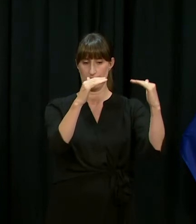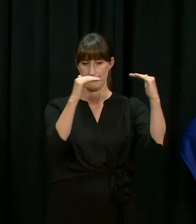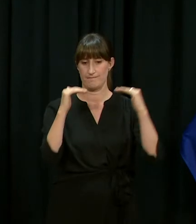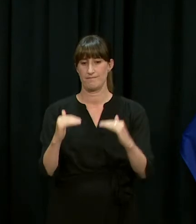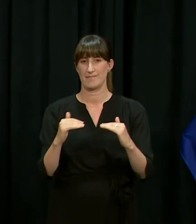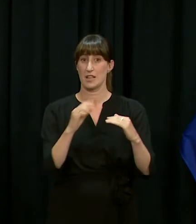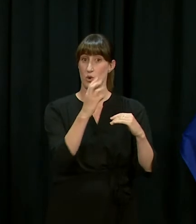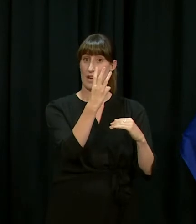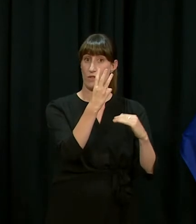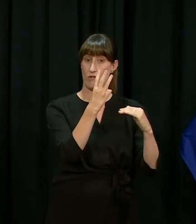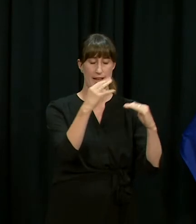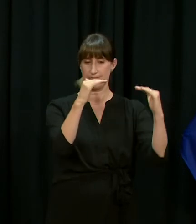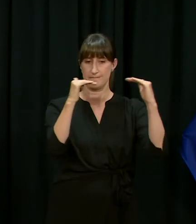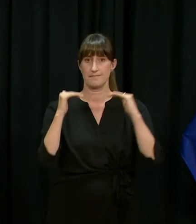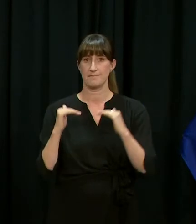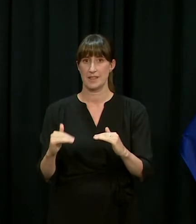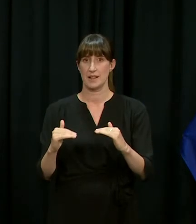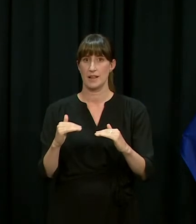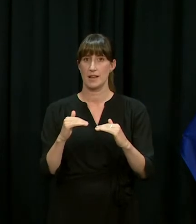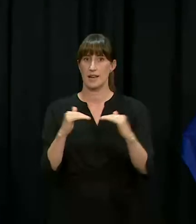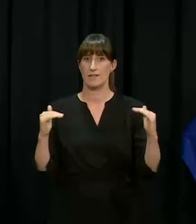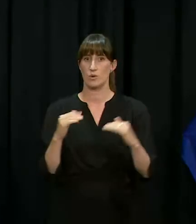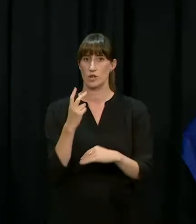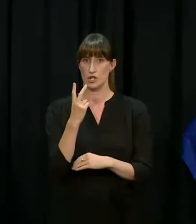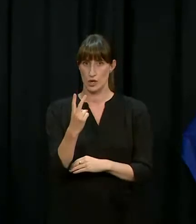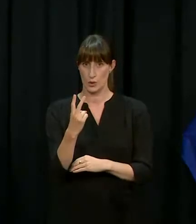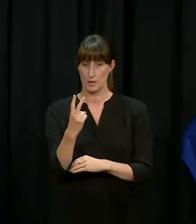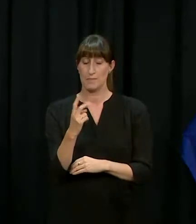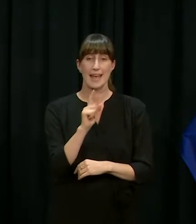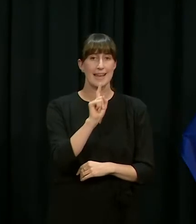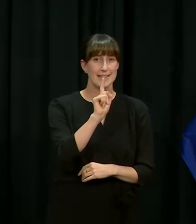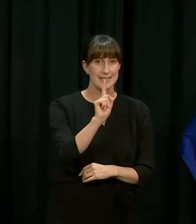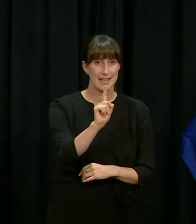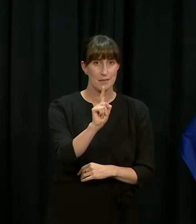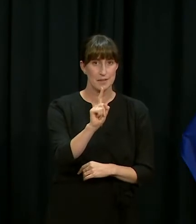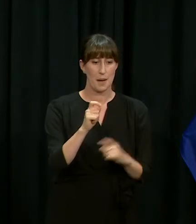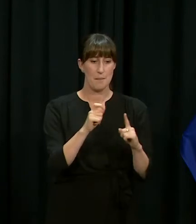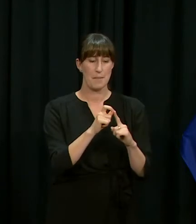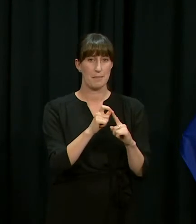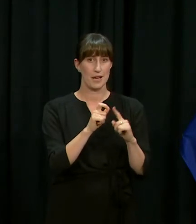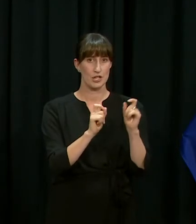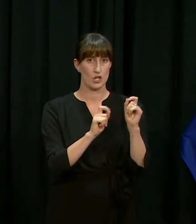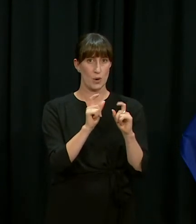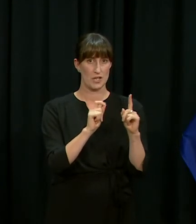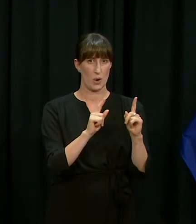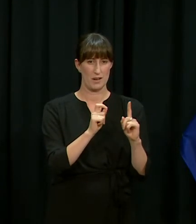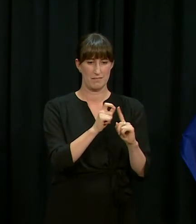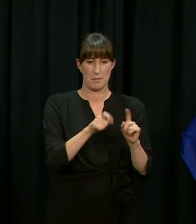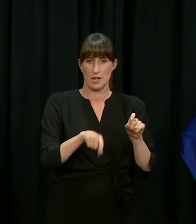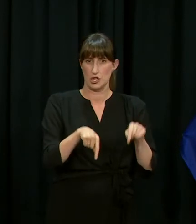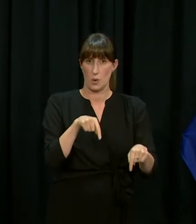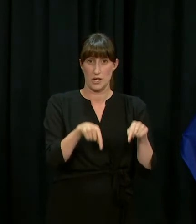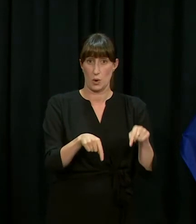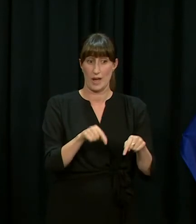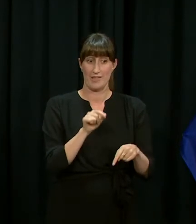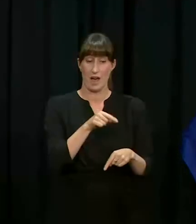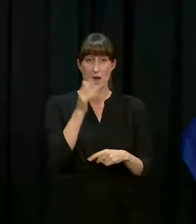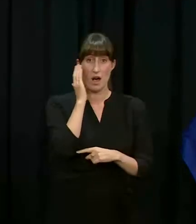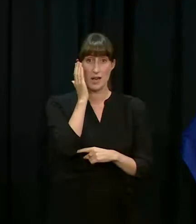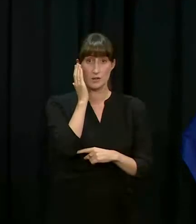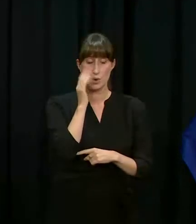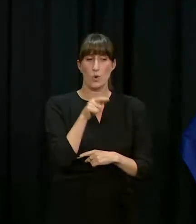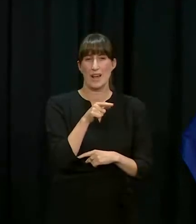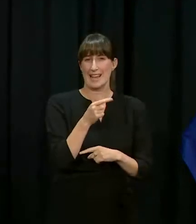who are connected to the Papatoetoe High School community, which I'll go into in more detail shortly.